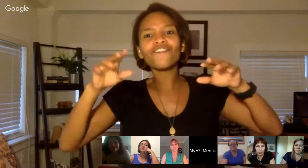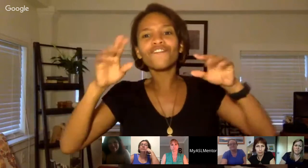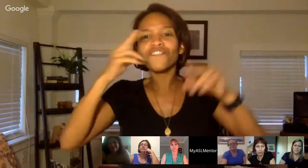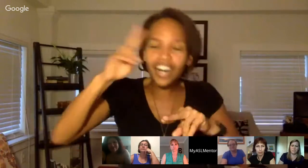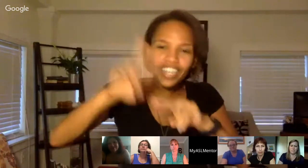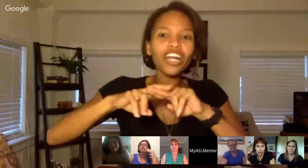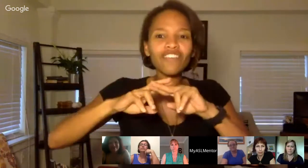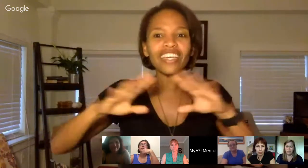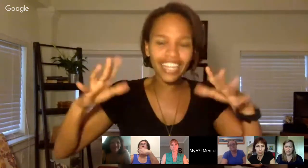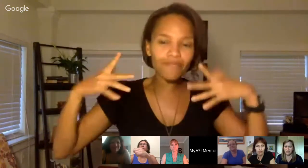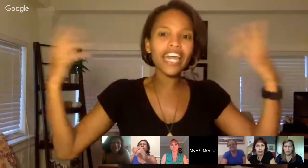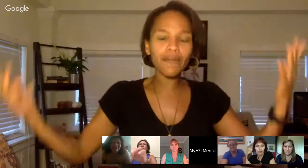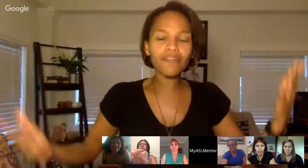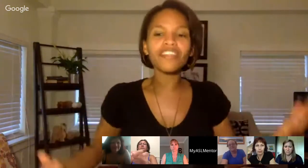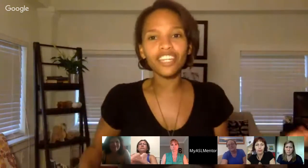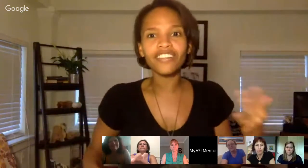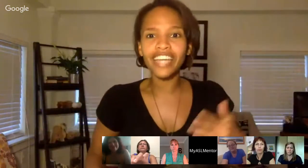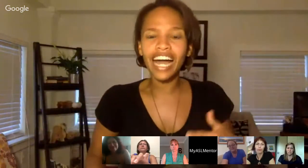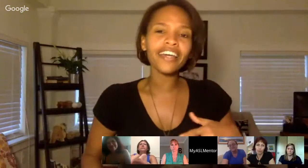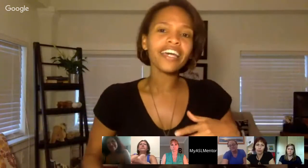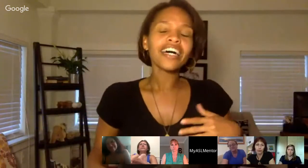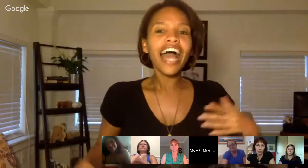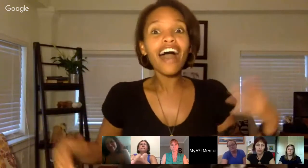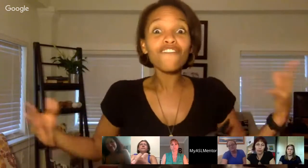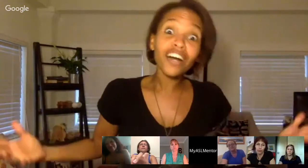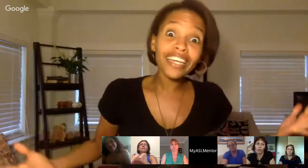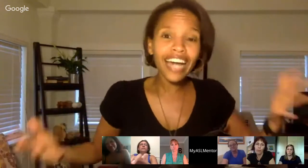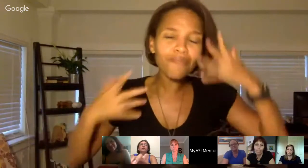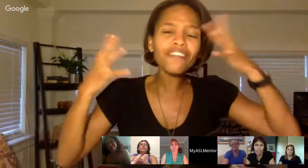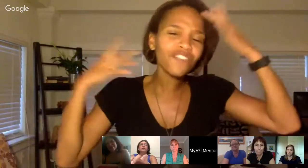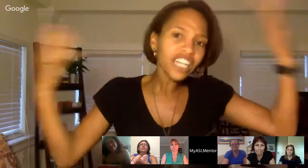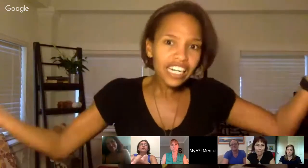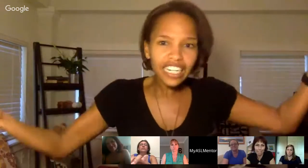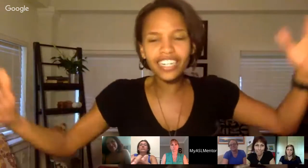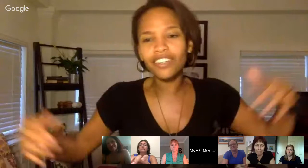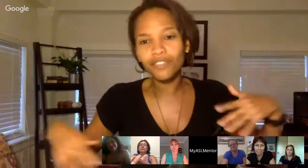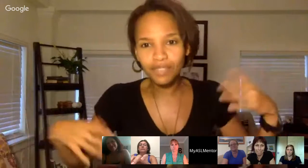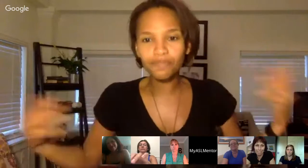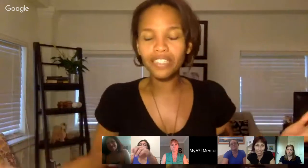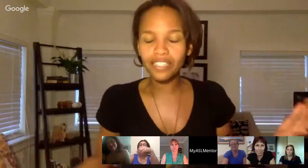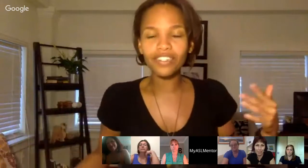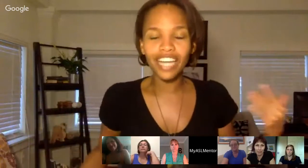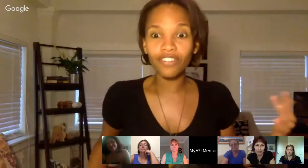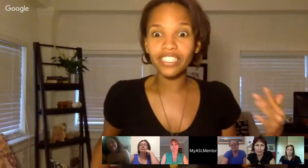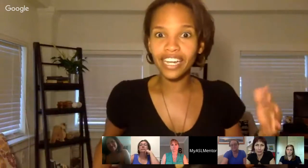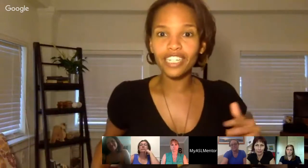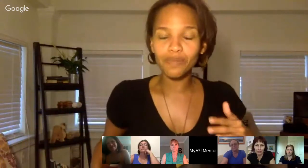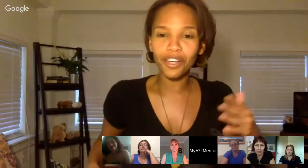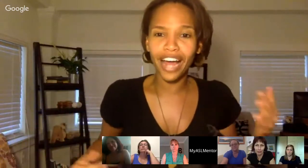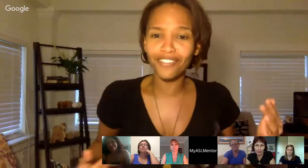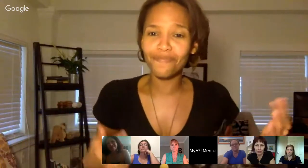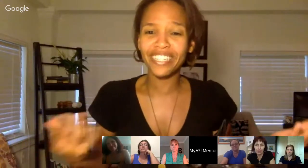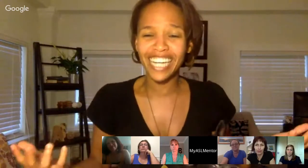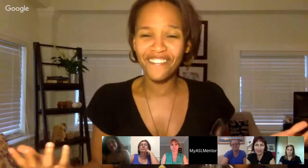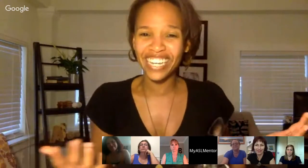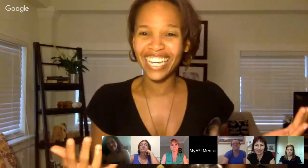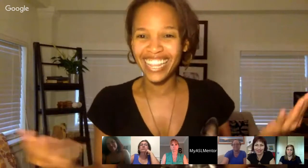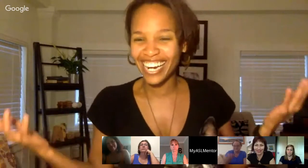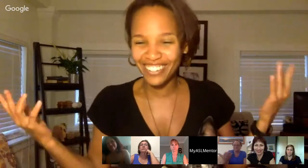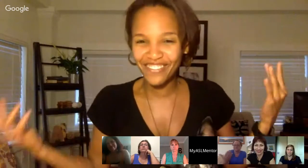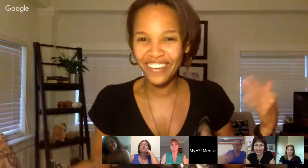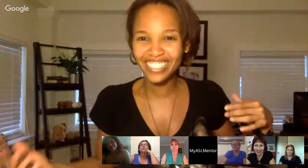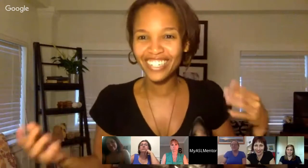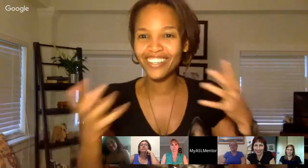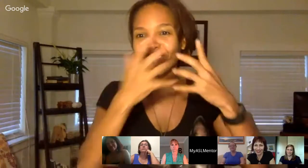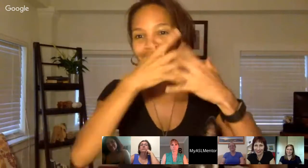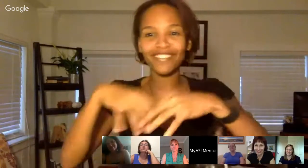mean, fun, you know what I mean? Like it became a thing, then you have to say, I have funny, I mean fun, and it would sound ridiculous, but you'd have to put something in